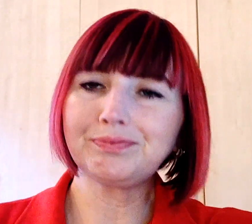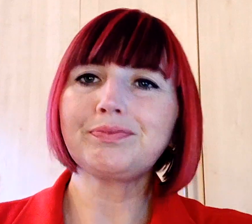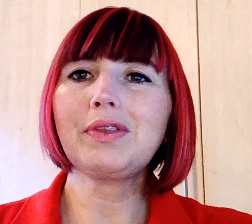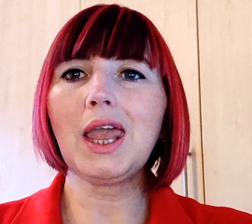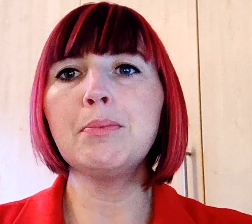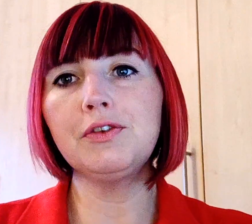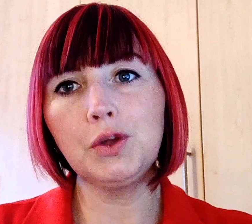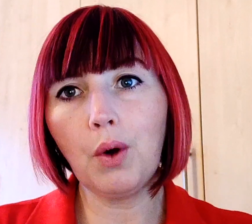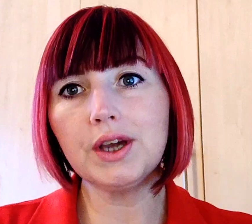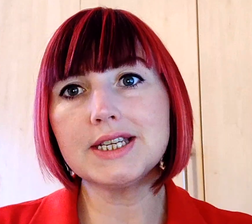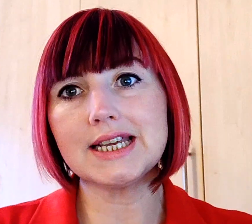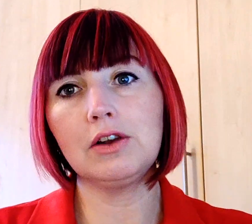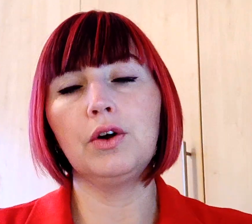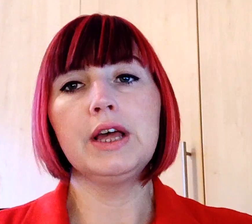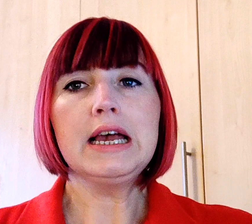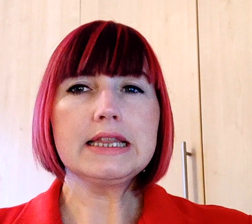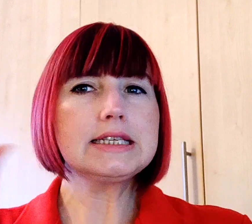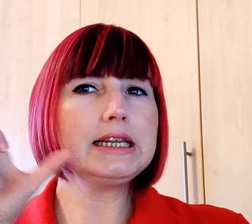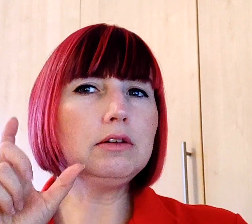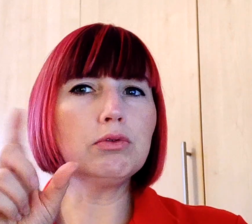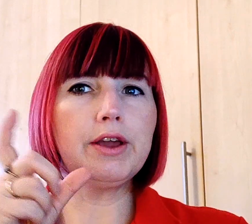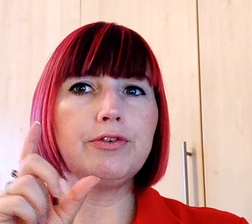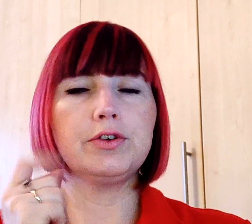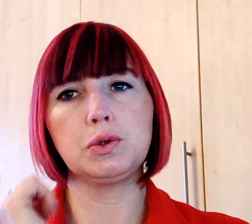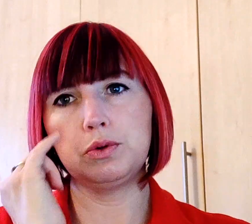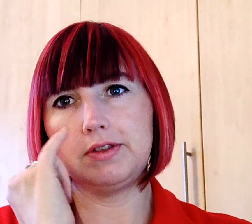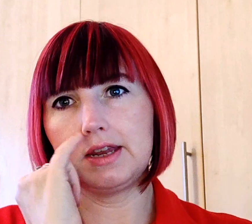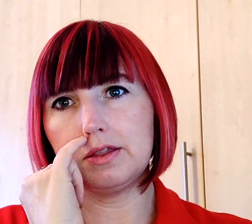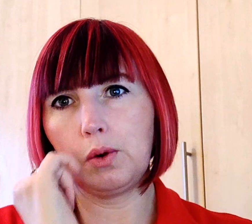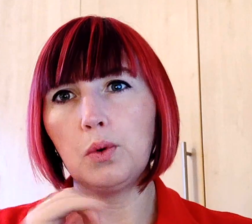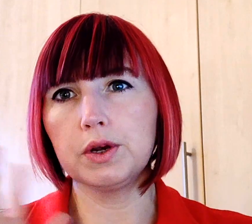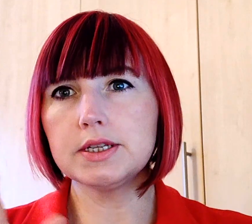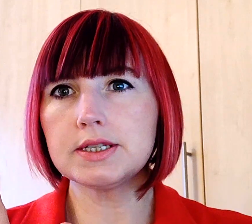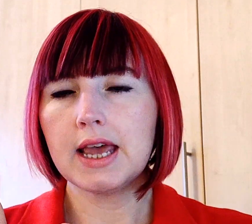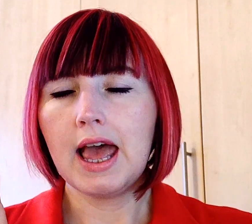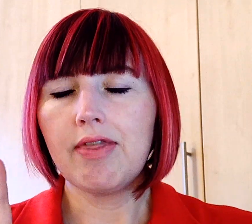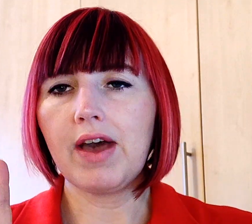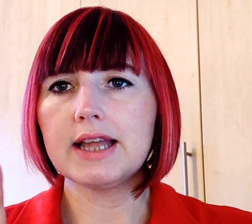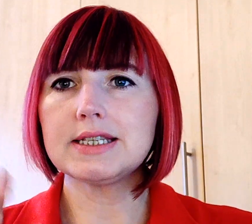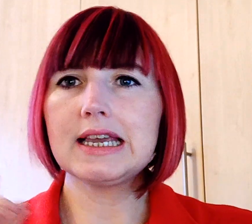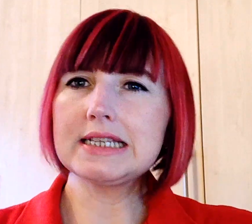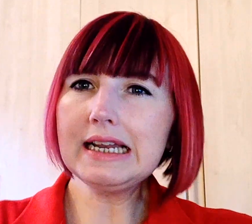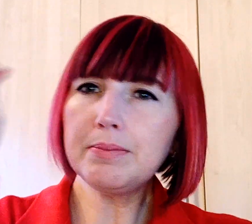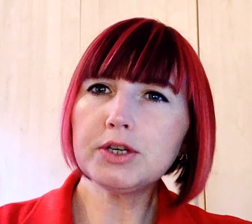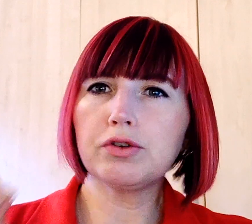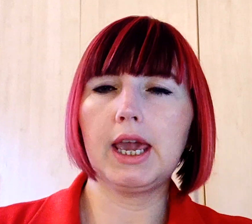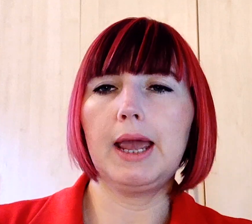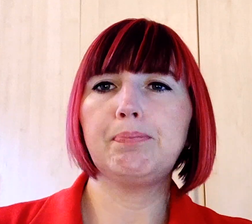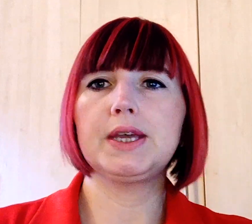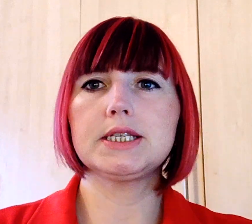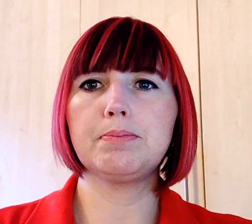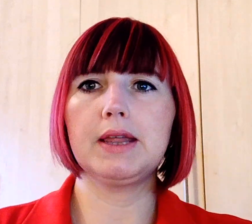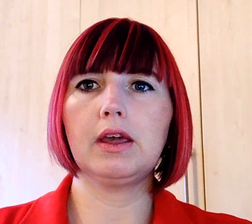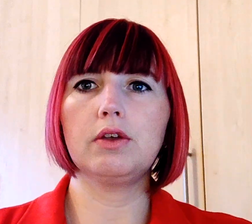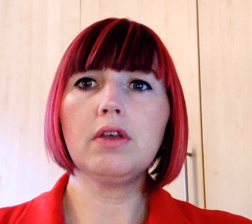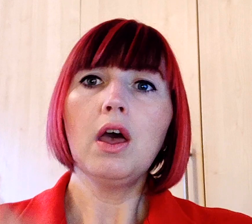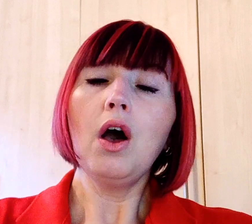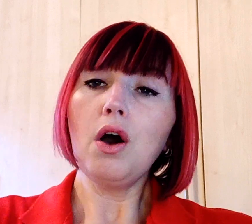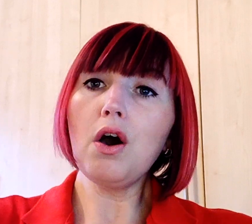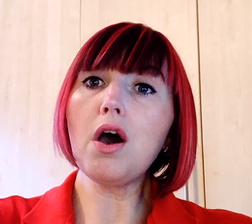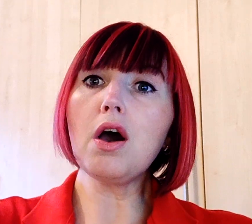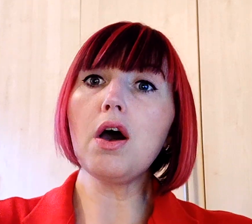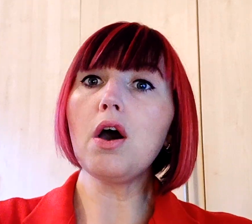signing. But if you are going to sing along, there's a little riff towards the end of the chorus that is a little bit tricky. It's the bit that